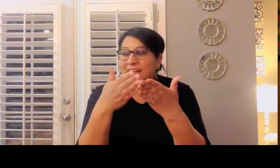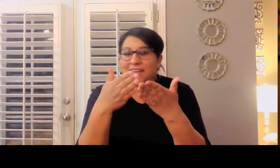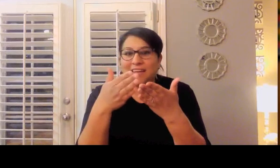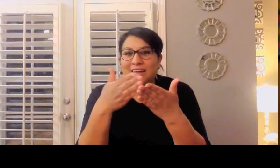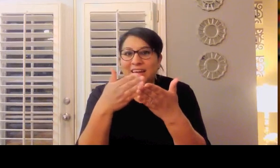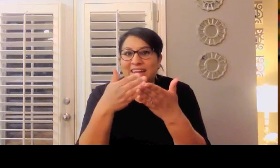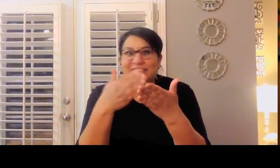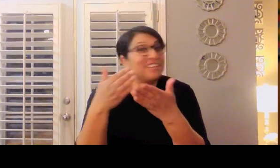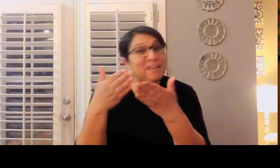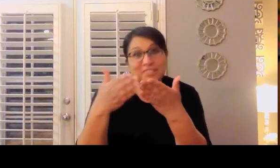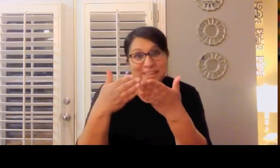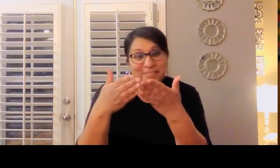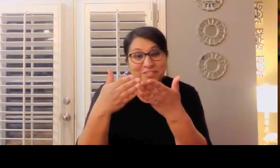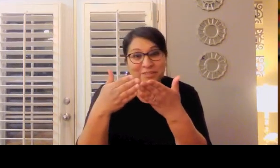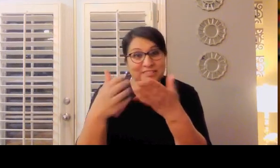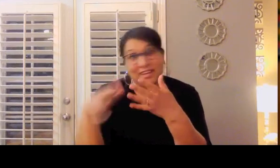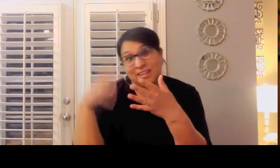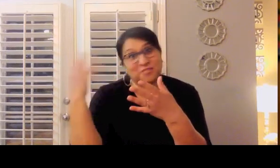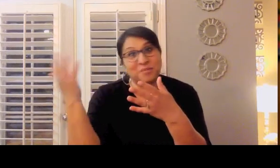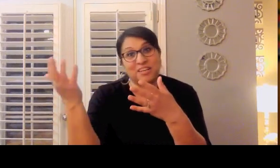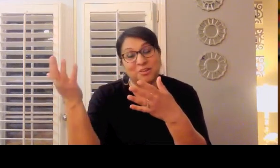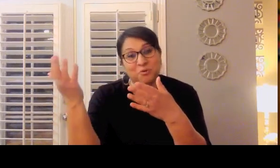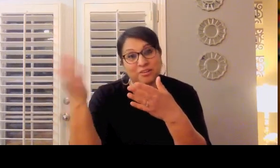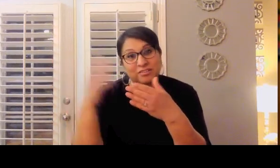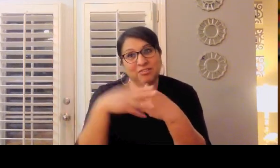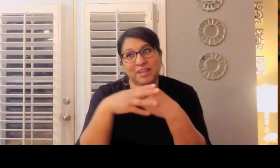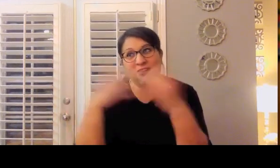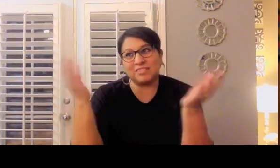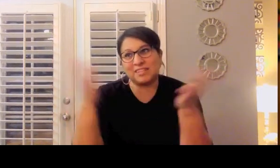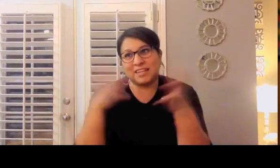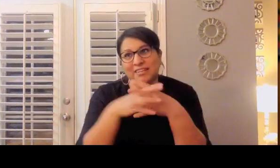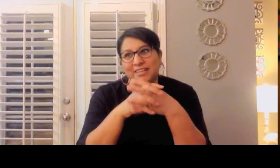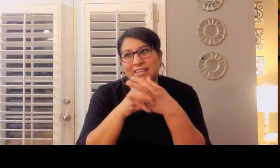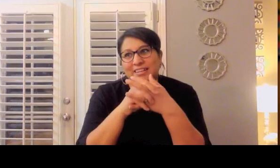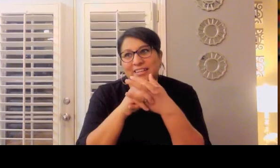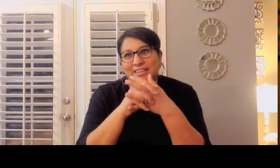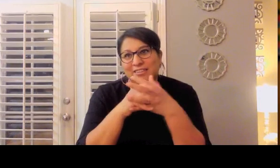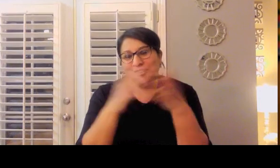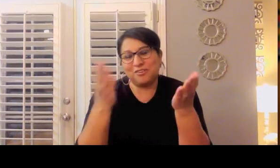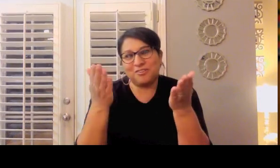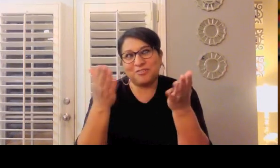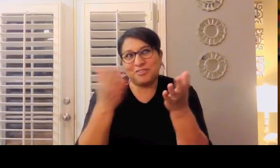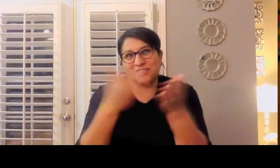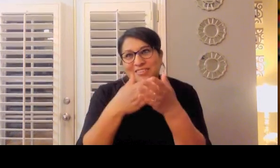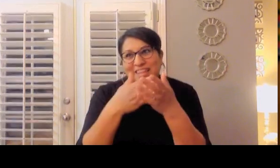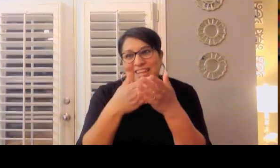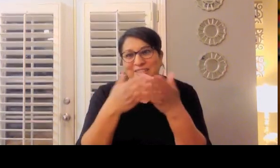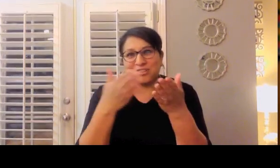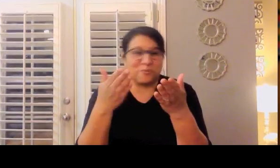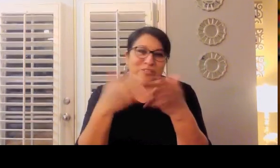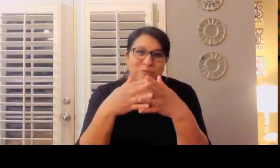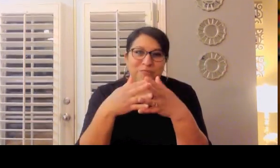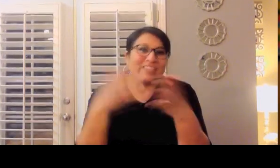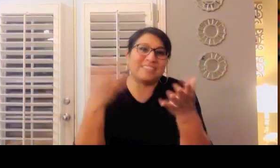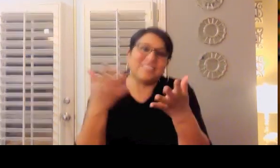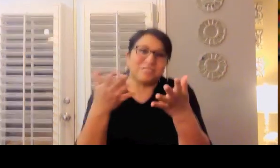that, mm-hmm. I didn't have the time to do it because I had so many other orders. So now it's like, you know, I can't charge a